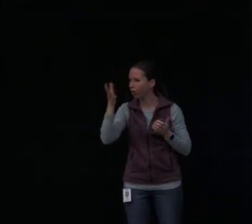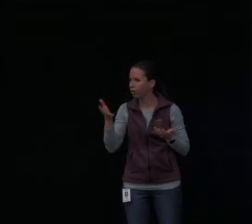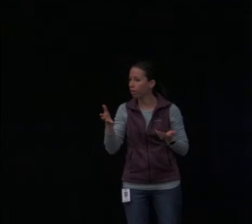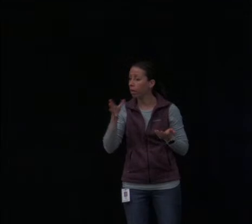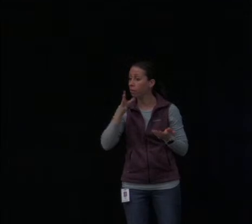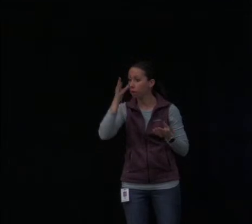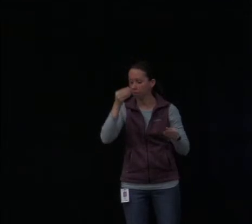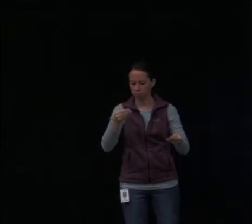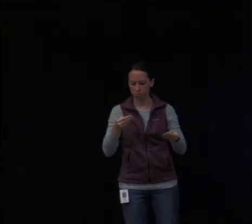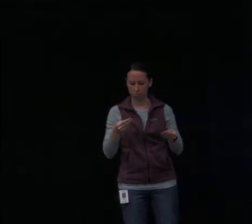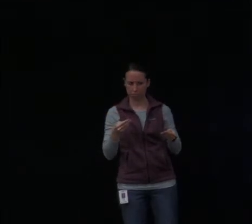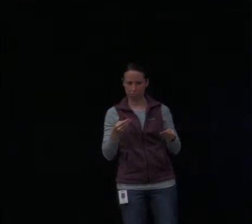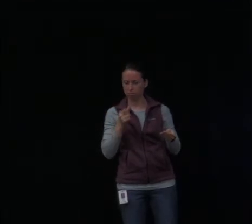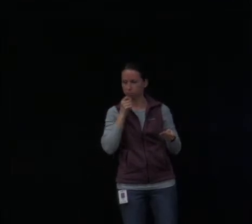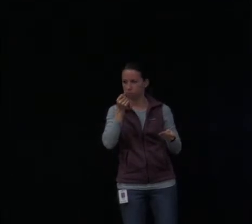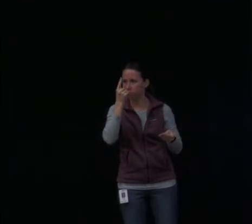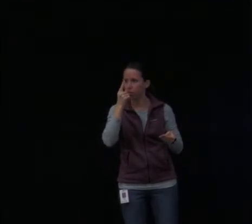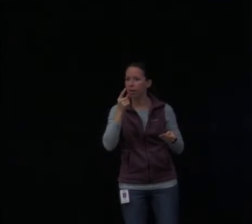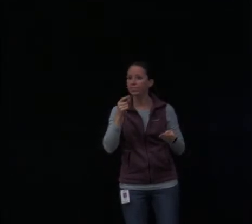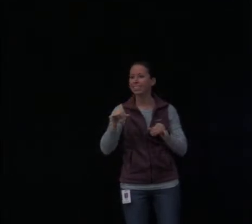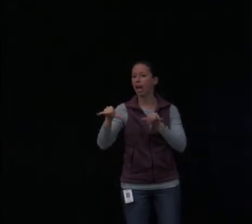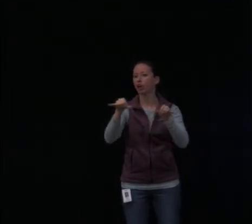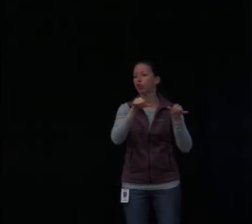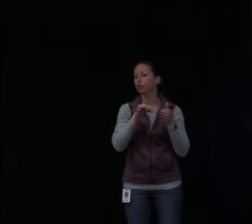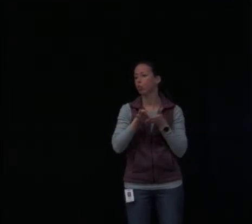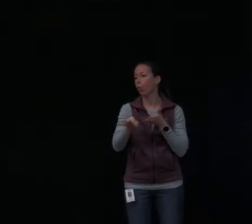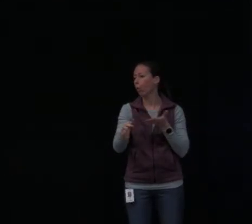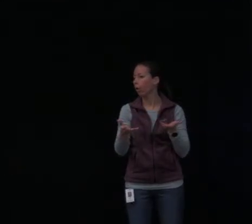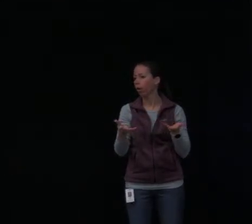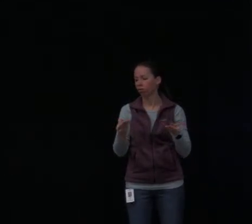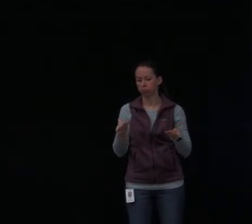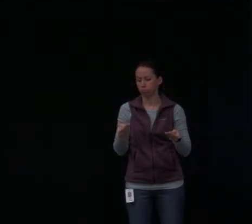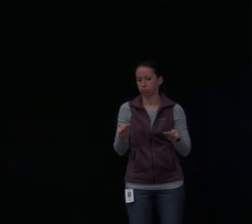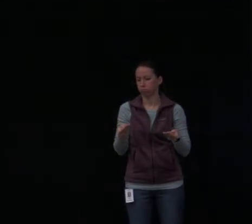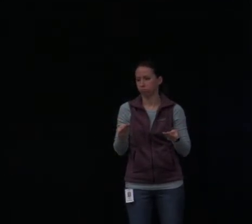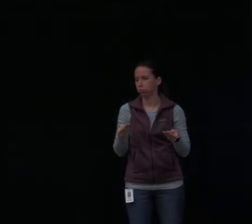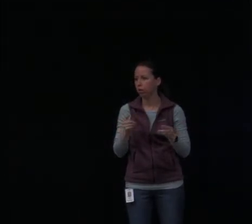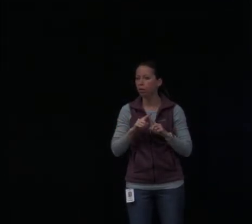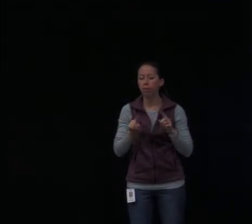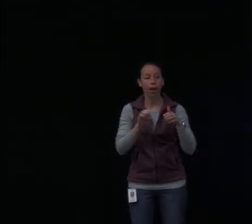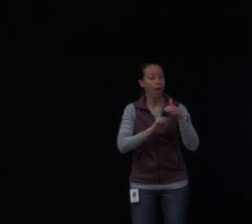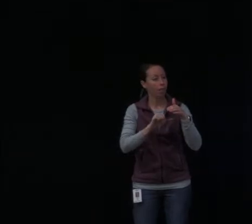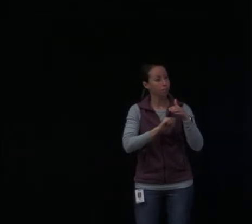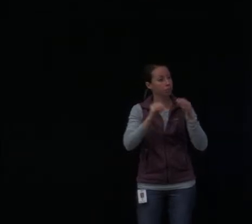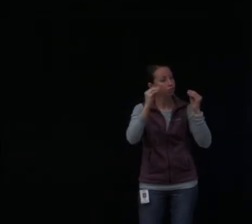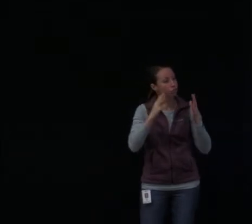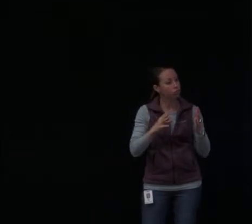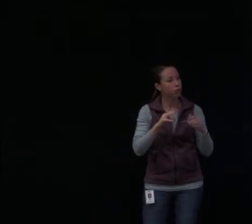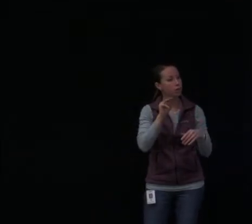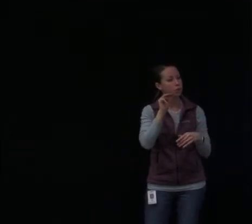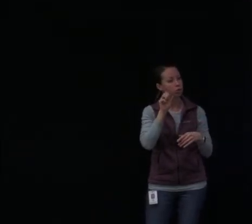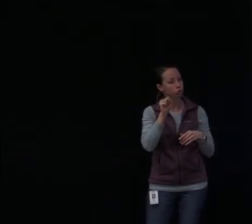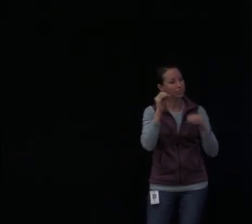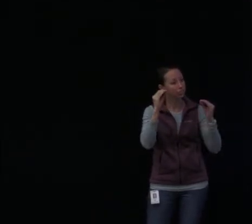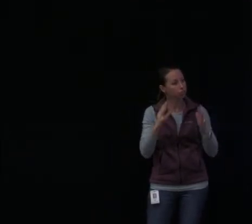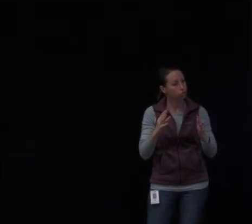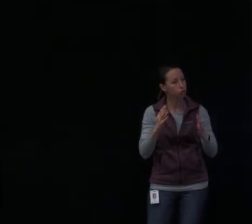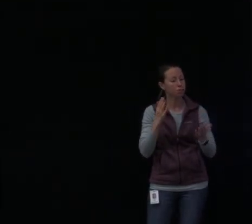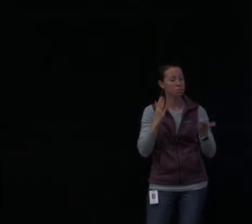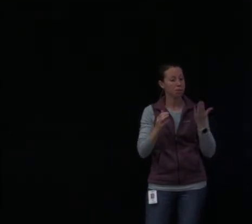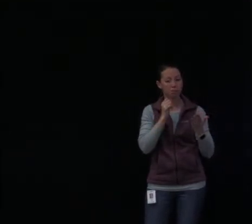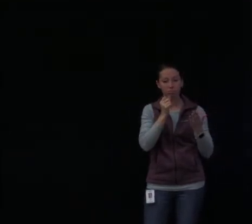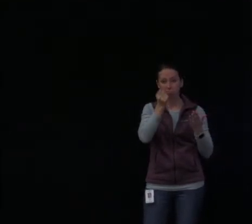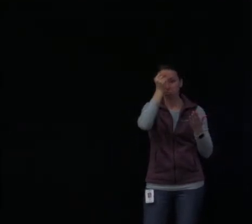a standardized score that we drop in there. And even an elementary teacher to middle school may not understand what a